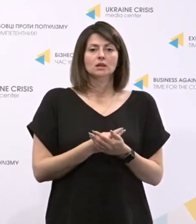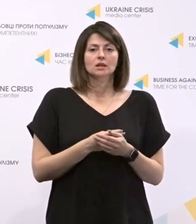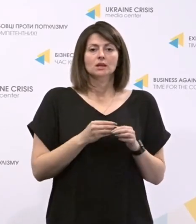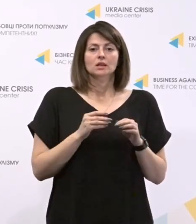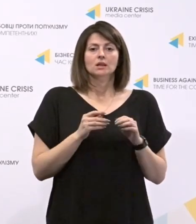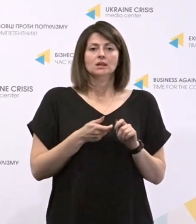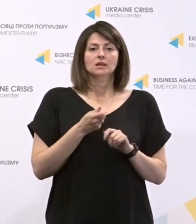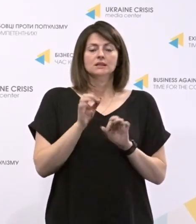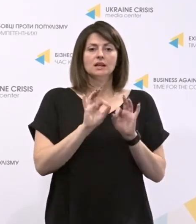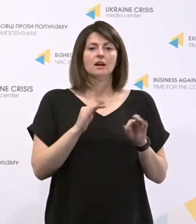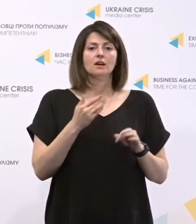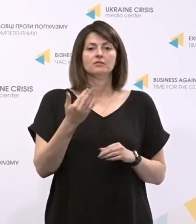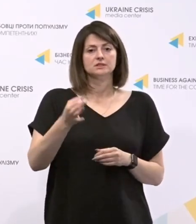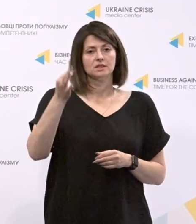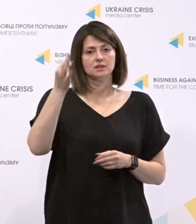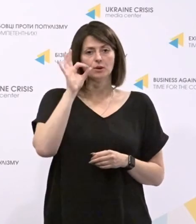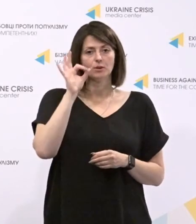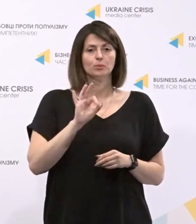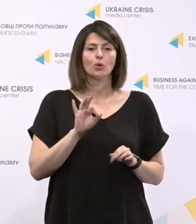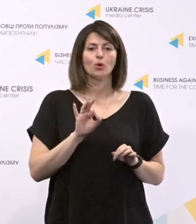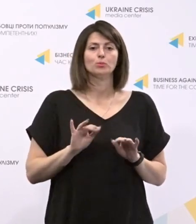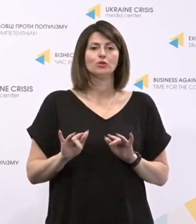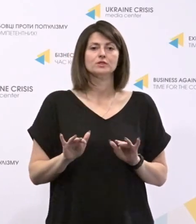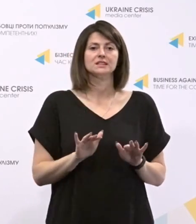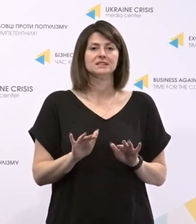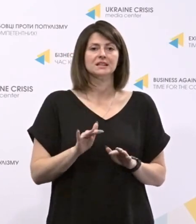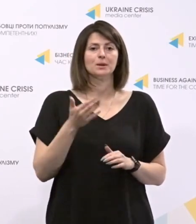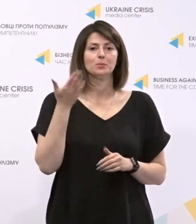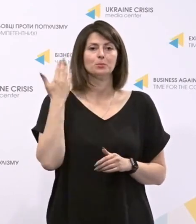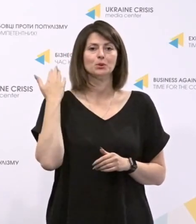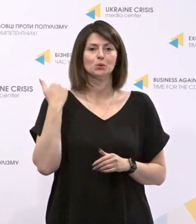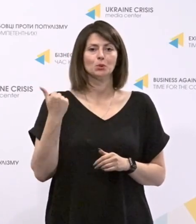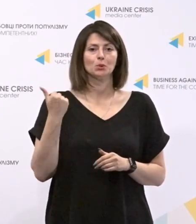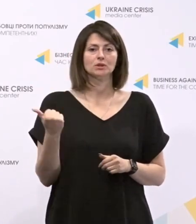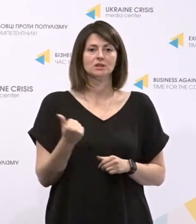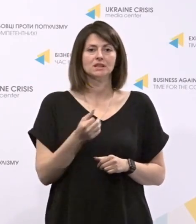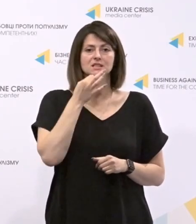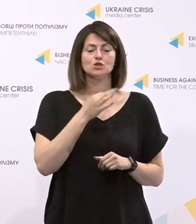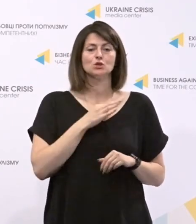your presentation, you mentioned professional